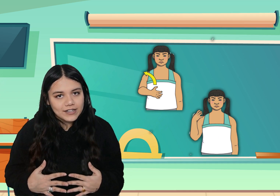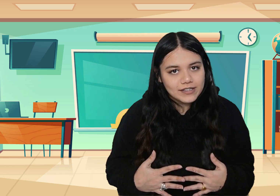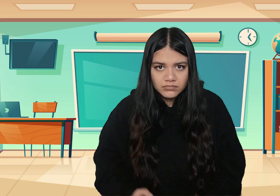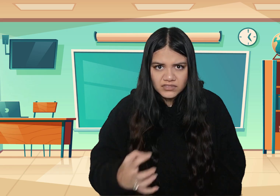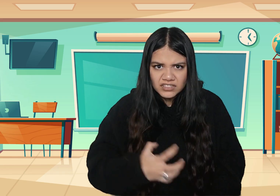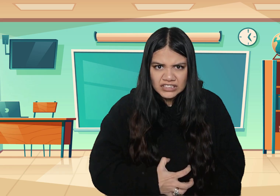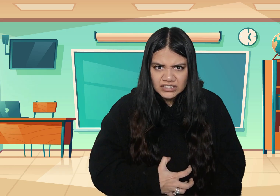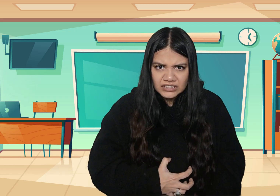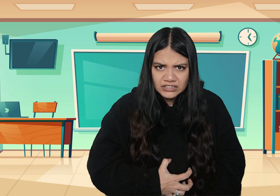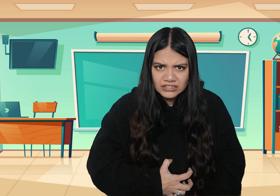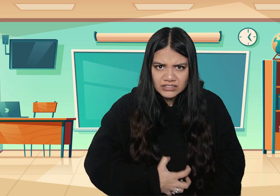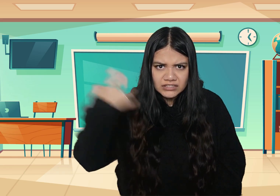fingers.